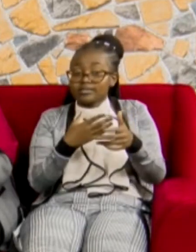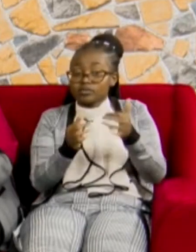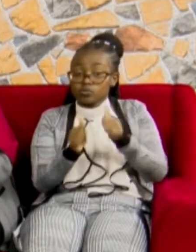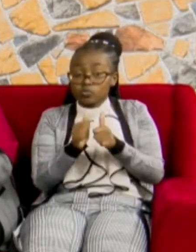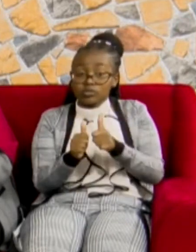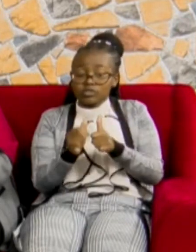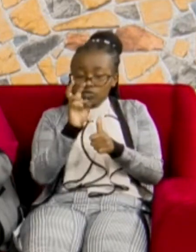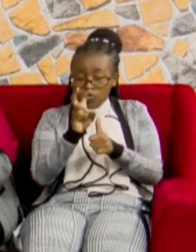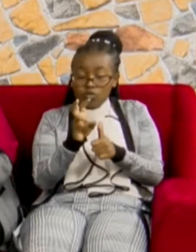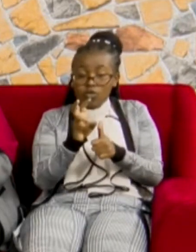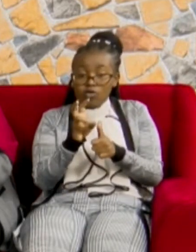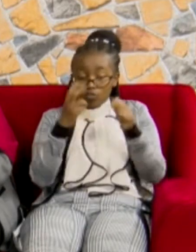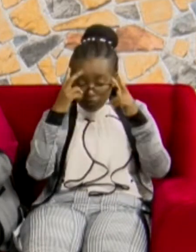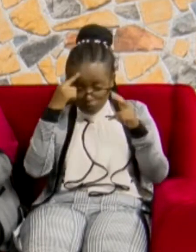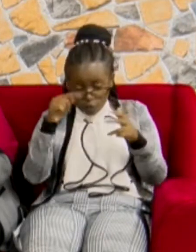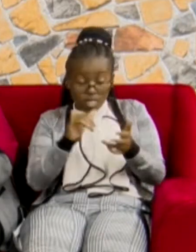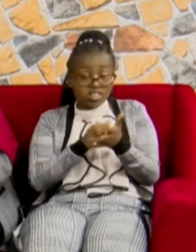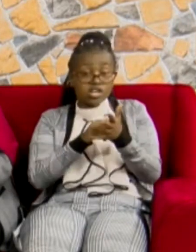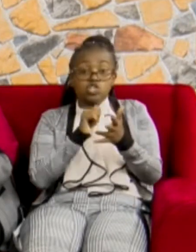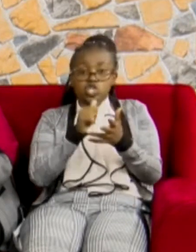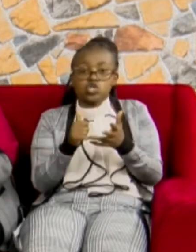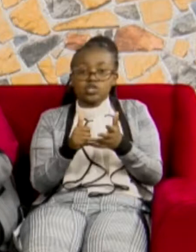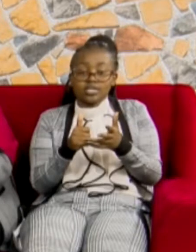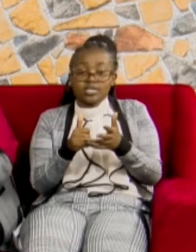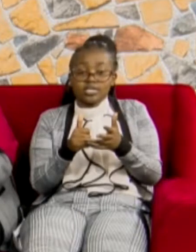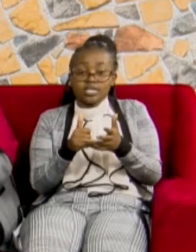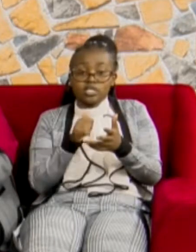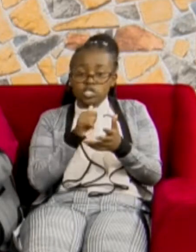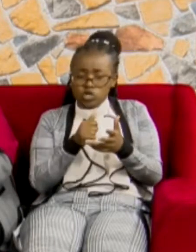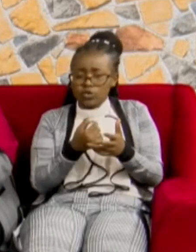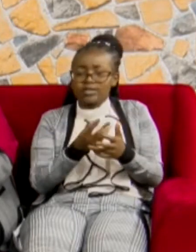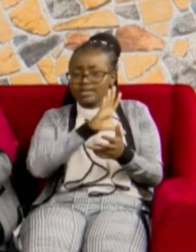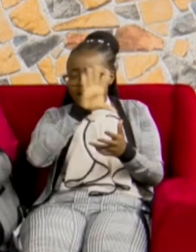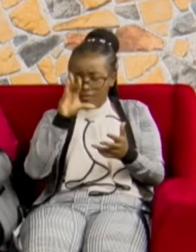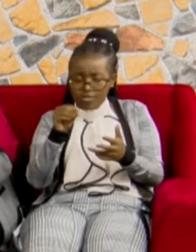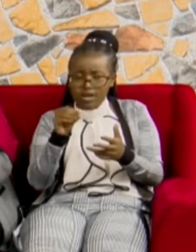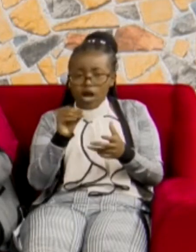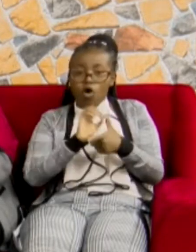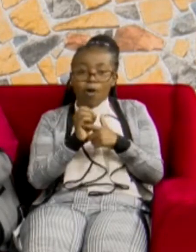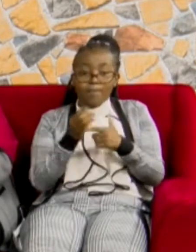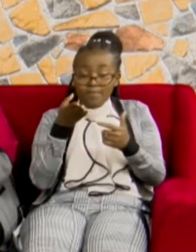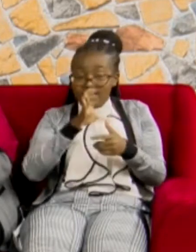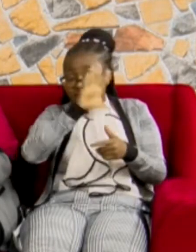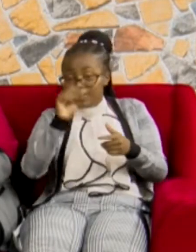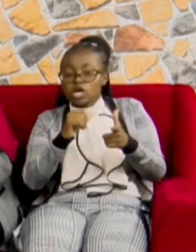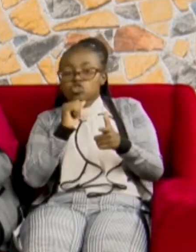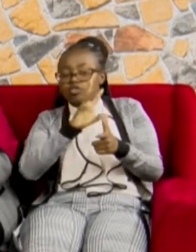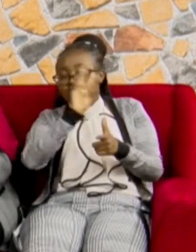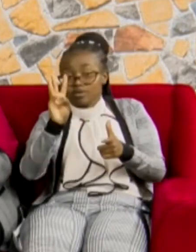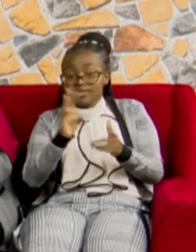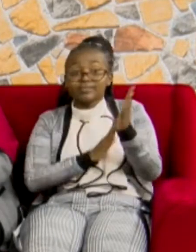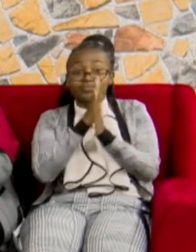what you look out for that is noted to be there in the West and that is not here, or vice versa? So